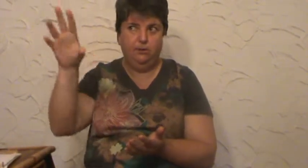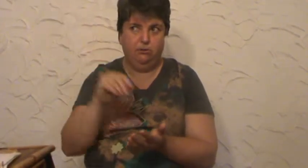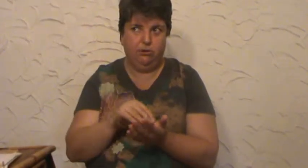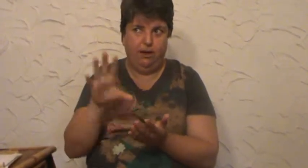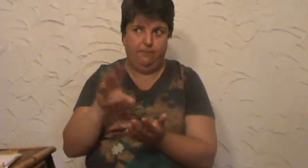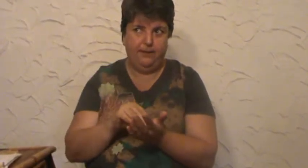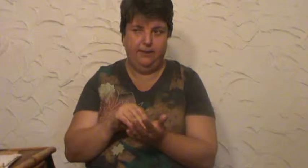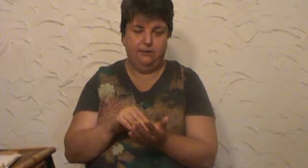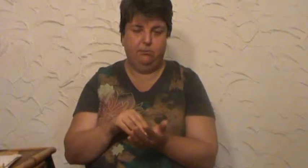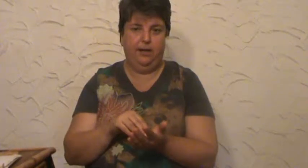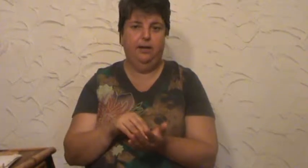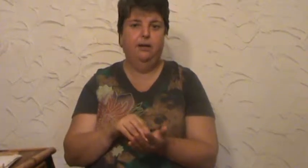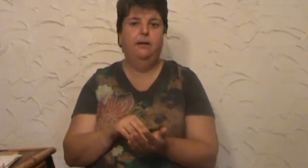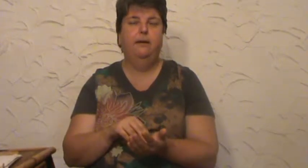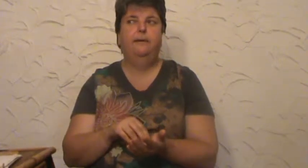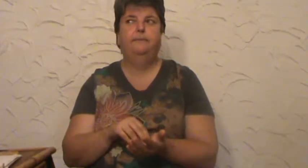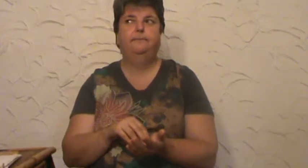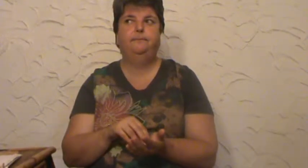you go copy this way.